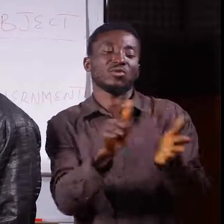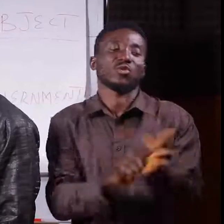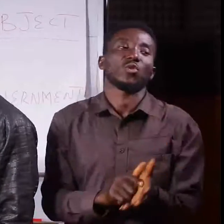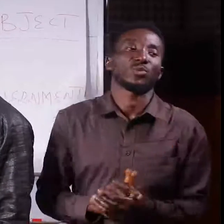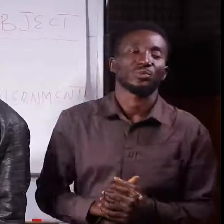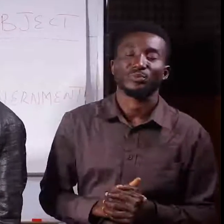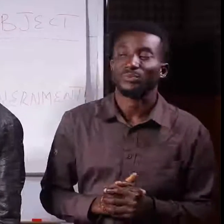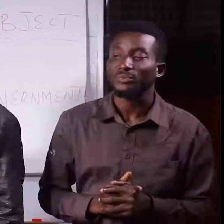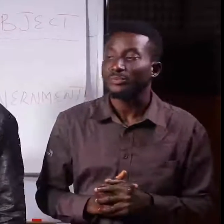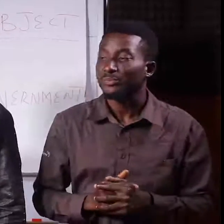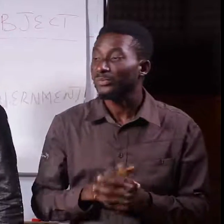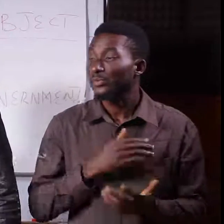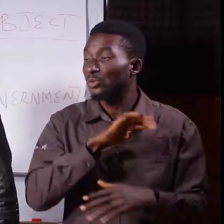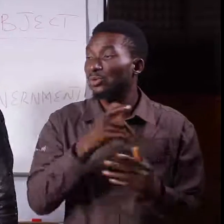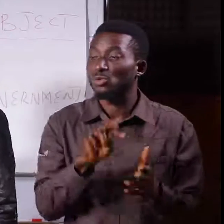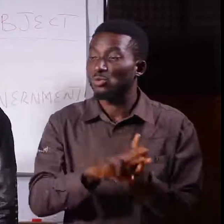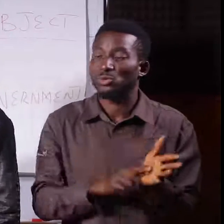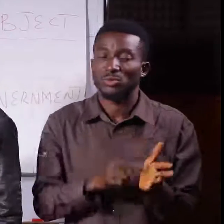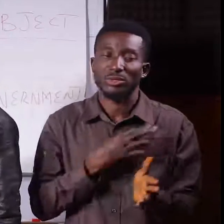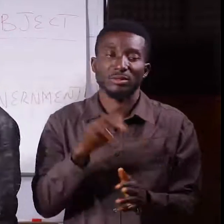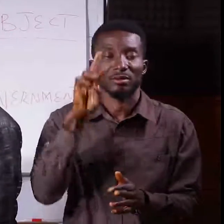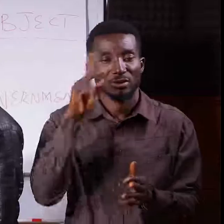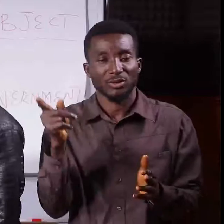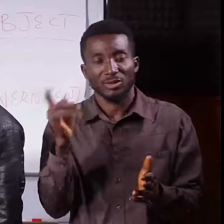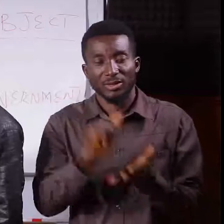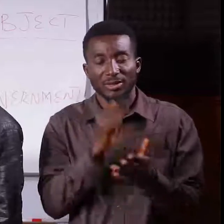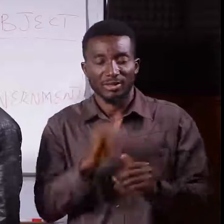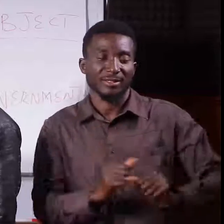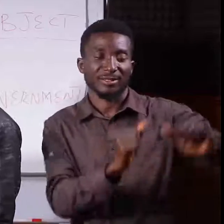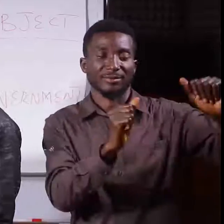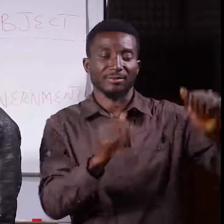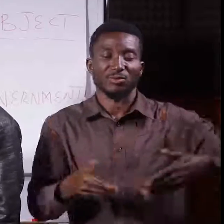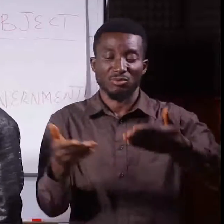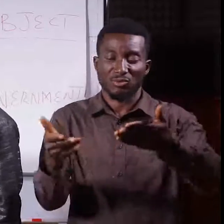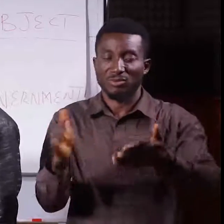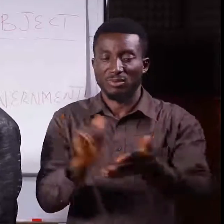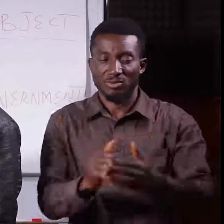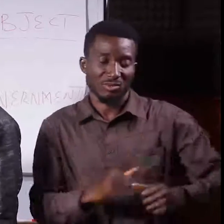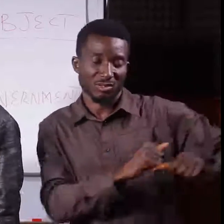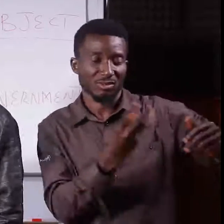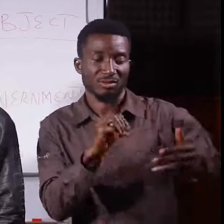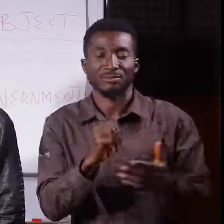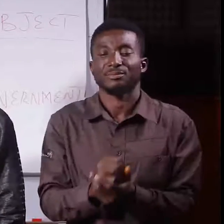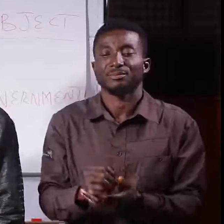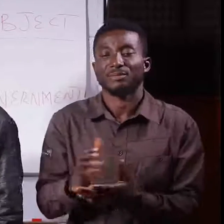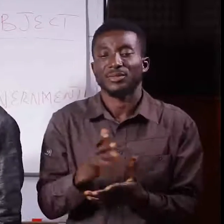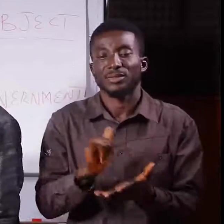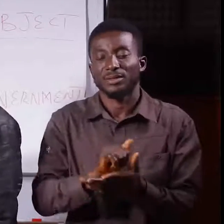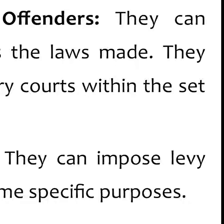by the bylaws and all the rules and regulations that will be given that will guide them within that